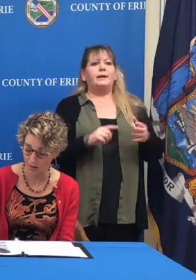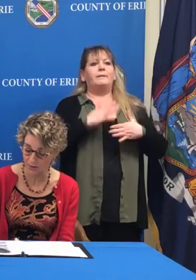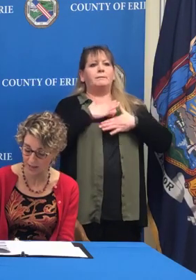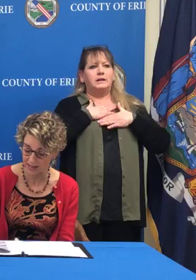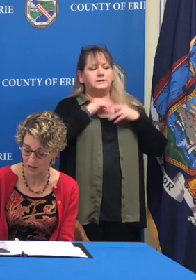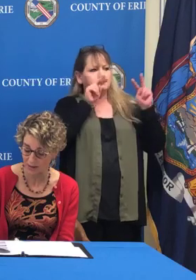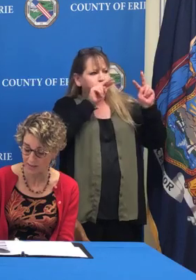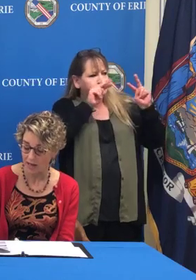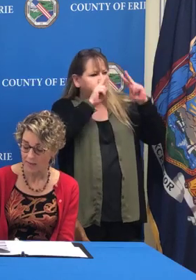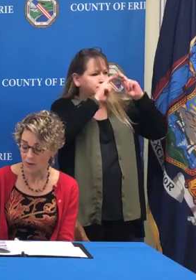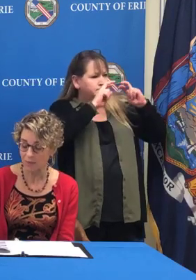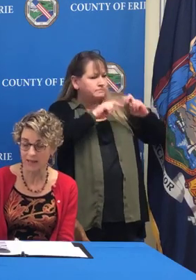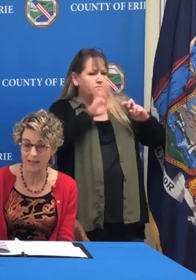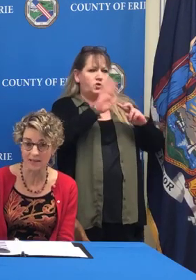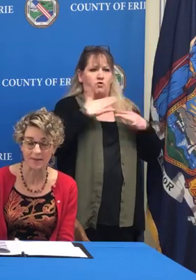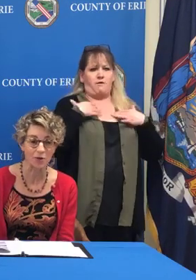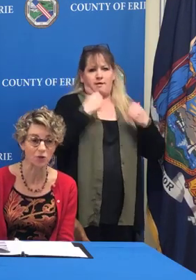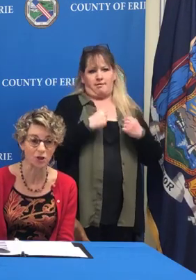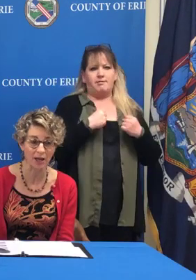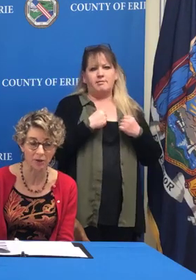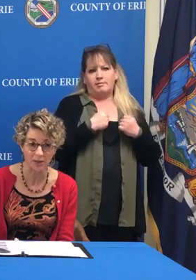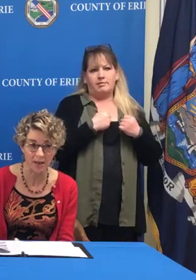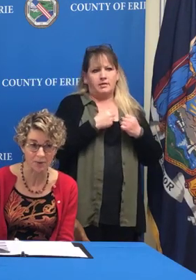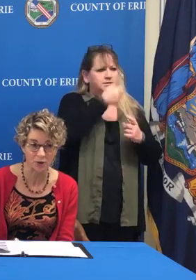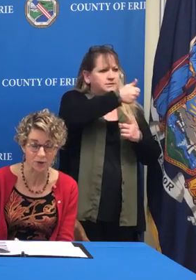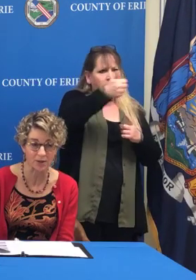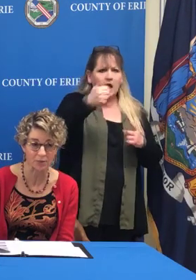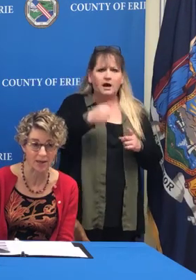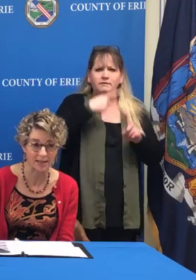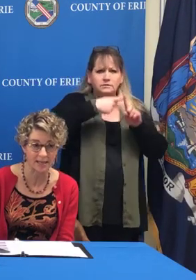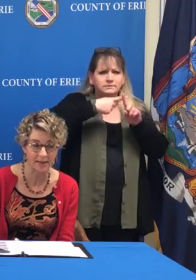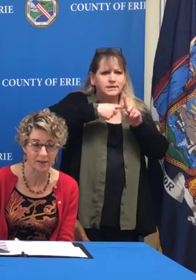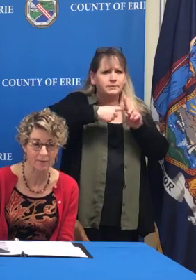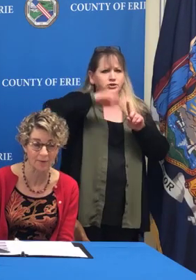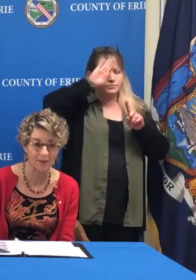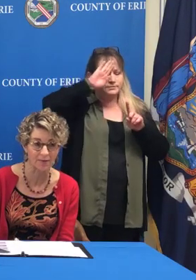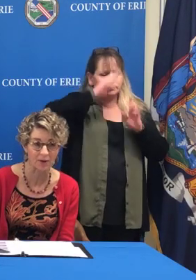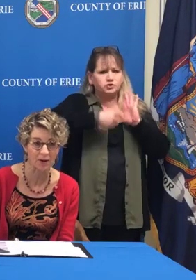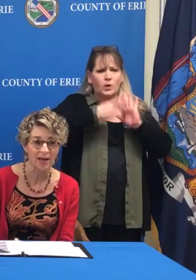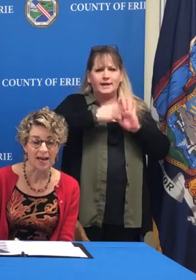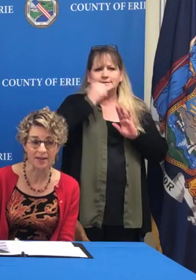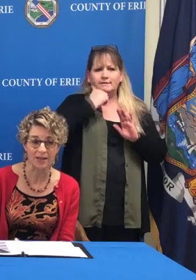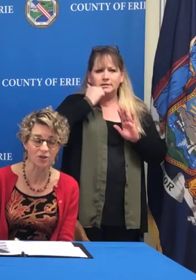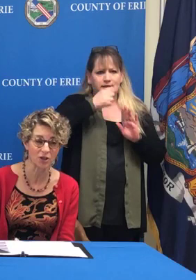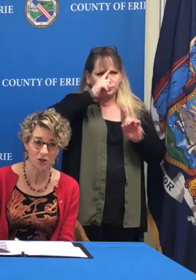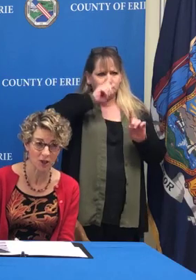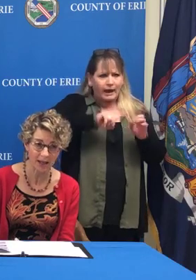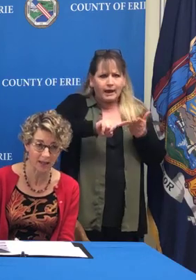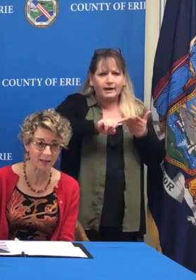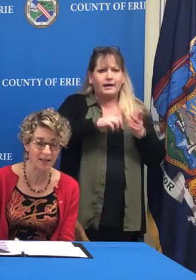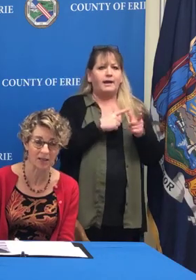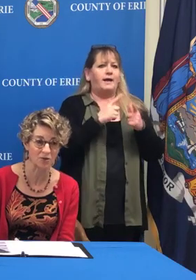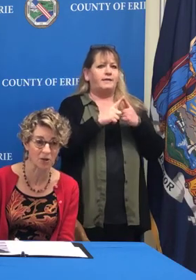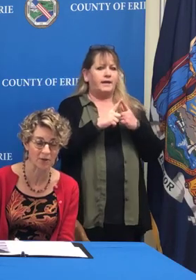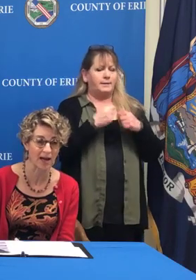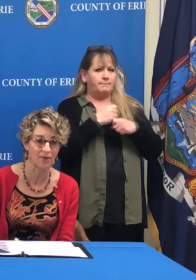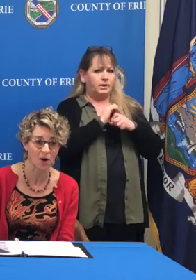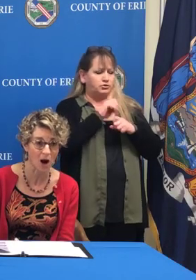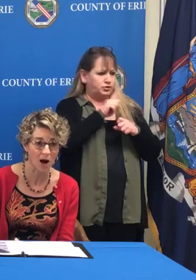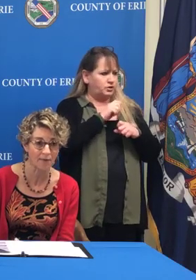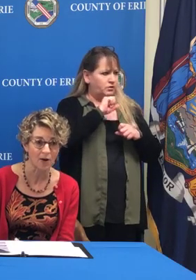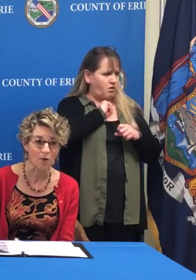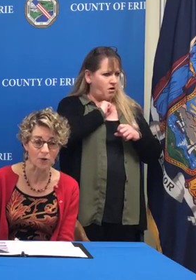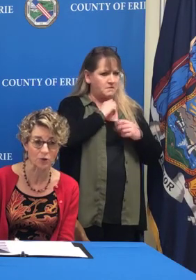your health condition. Please, check your temperature twice daily for fever, and then just check in that you don't